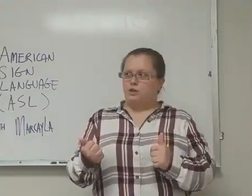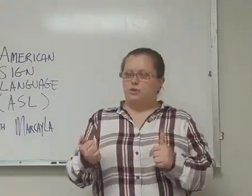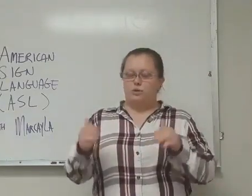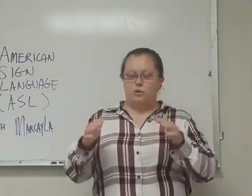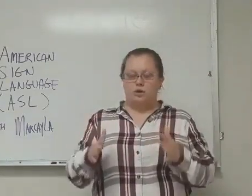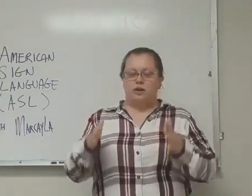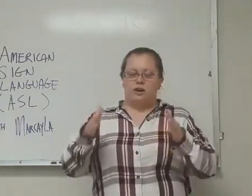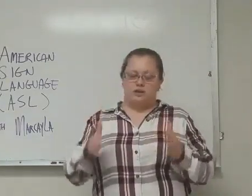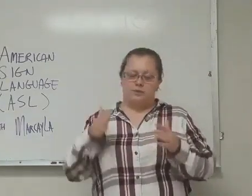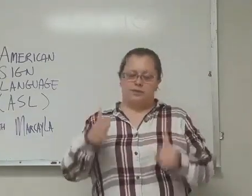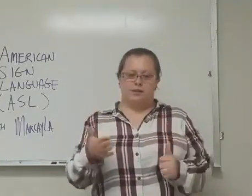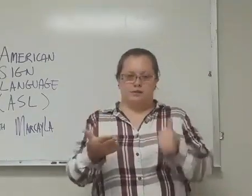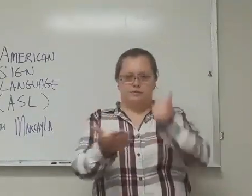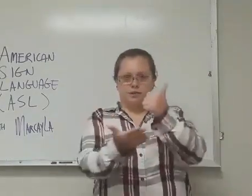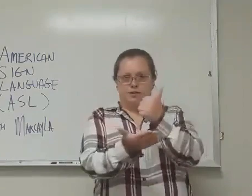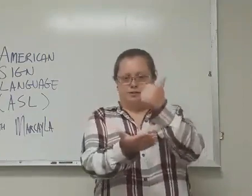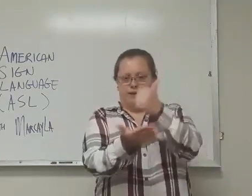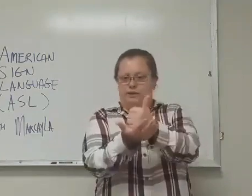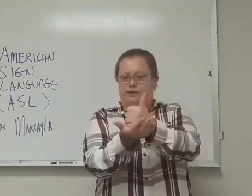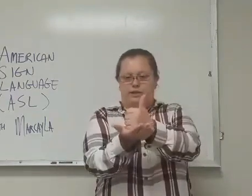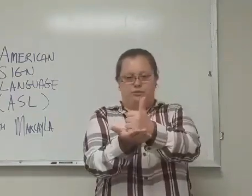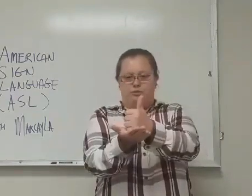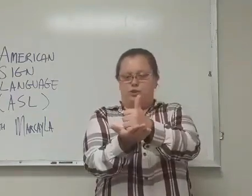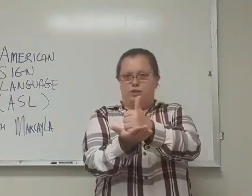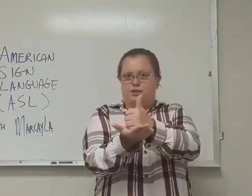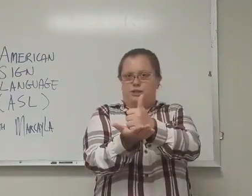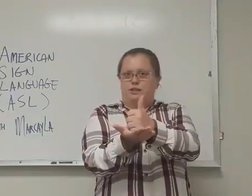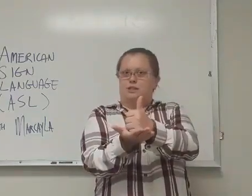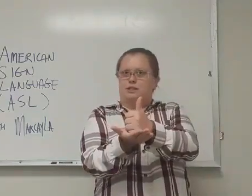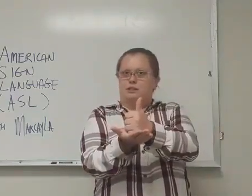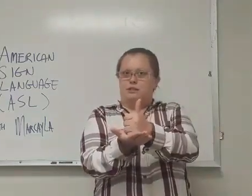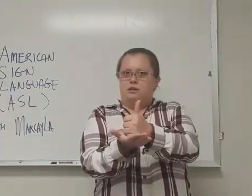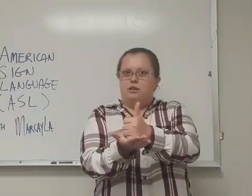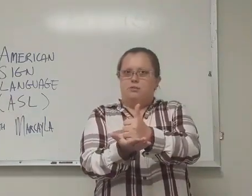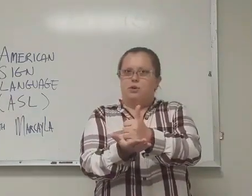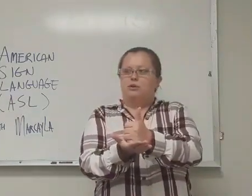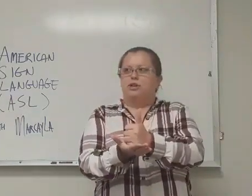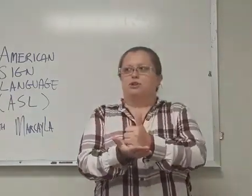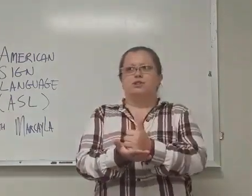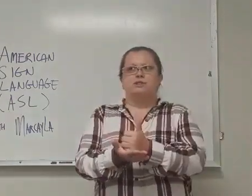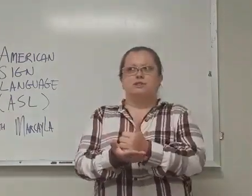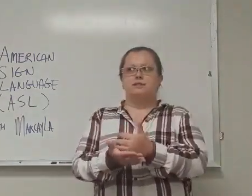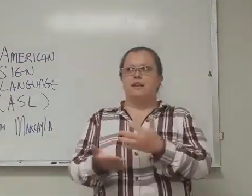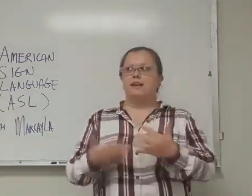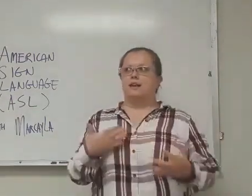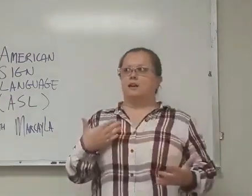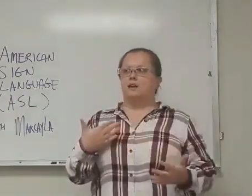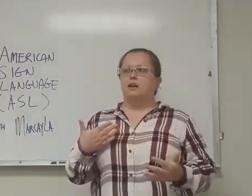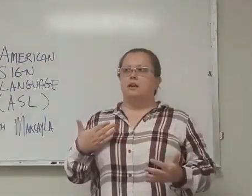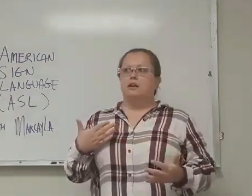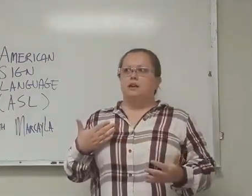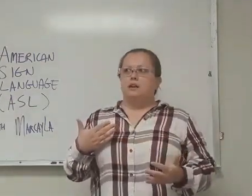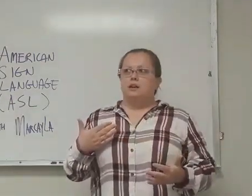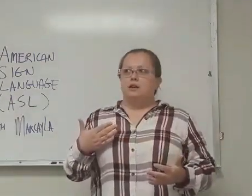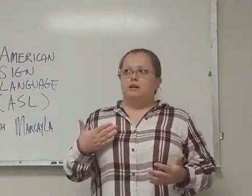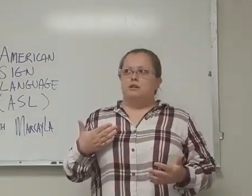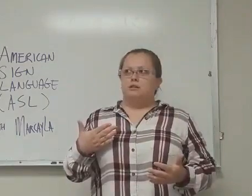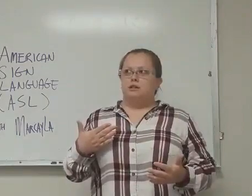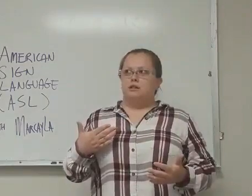So the word help itself is literally just this, but when you're saying that